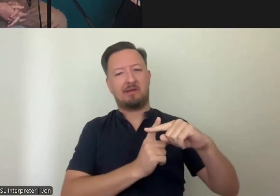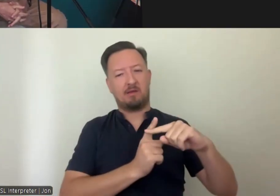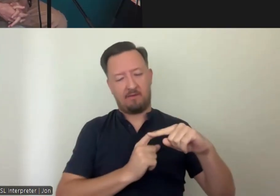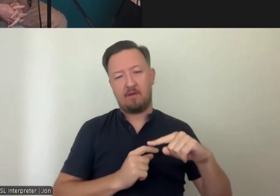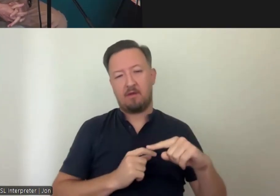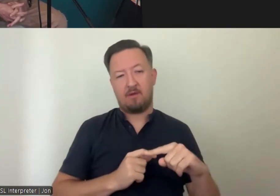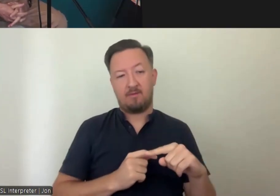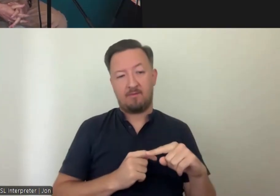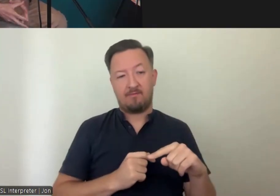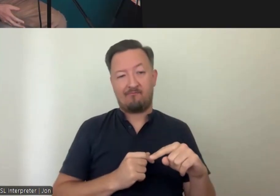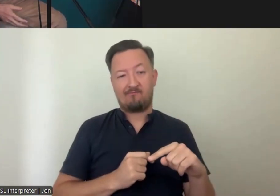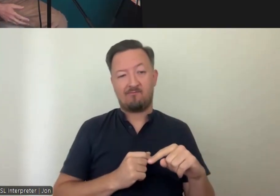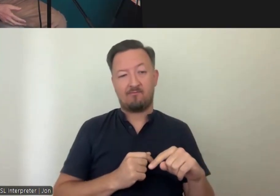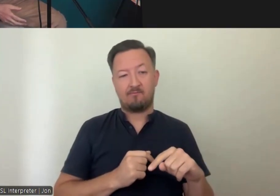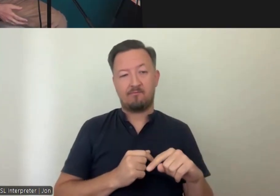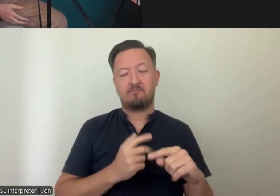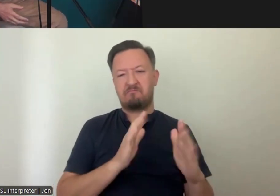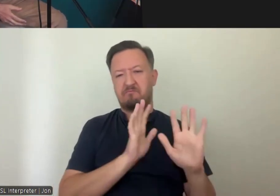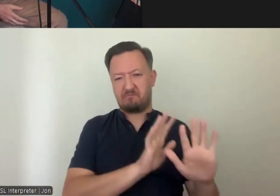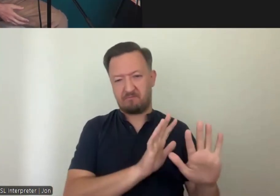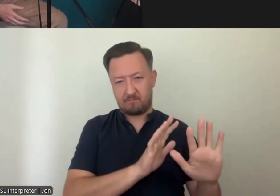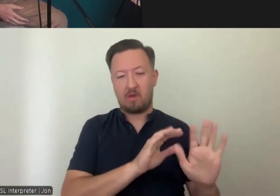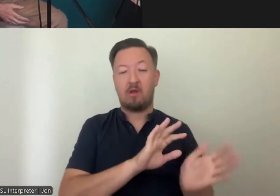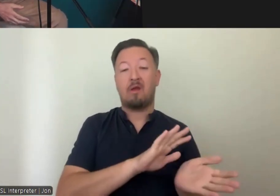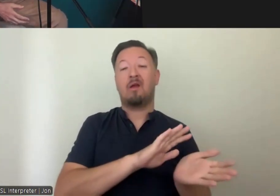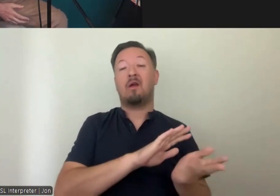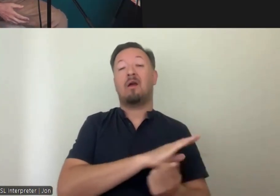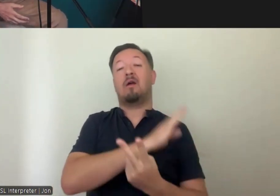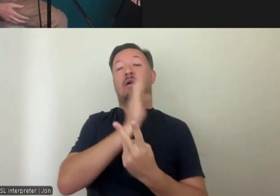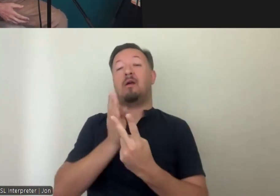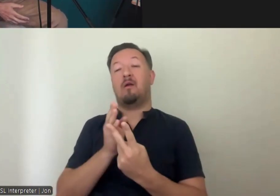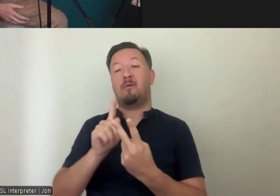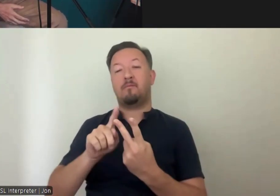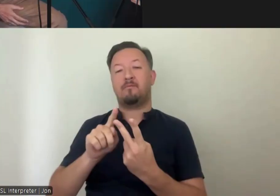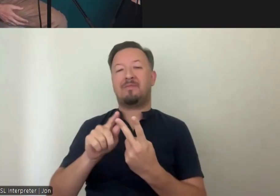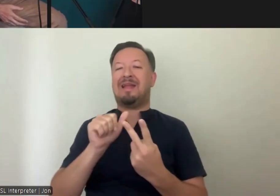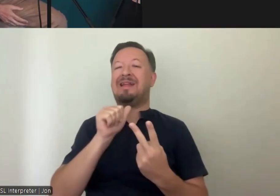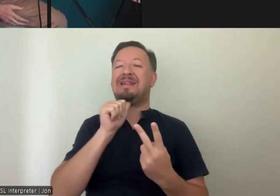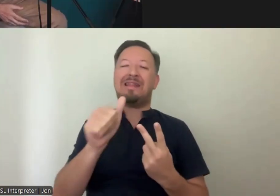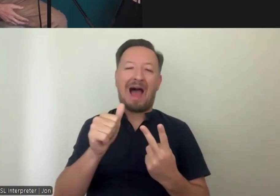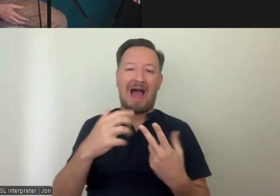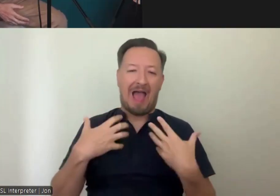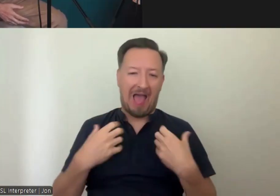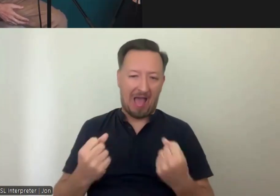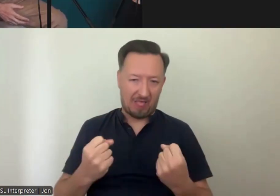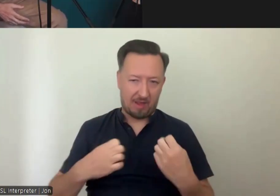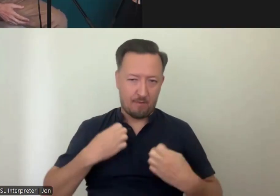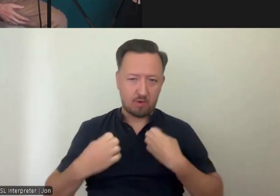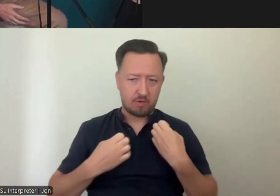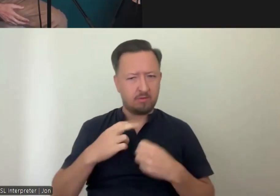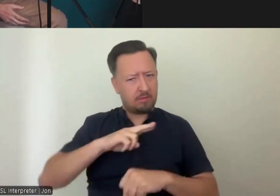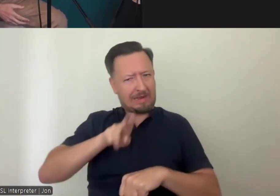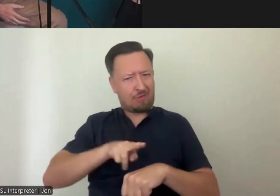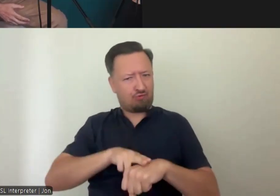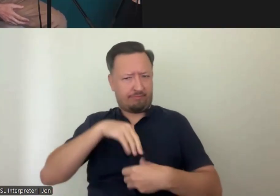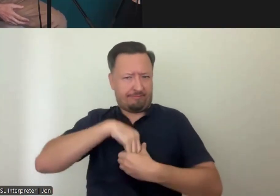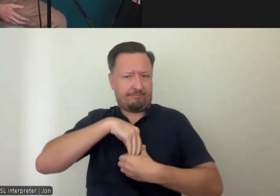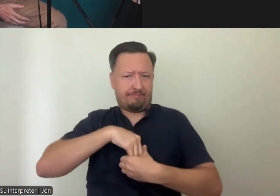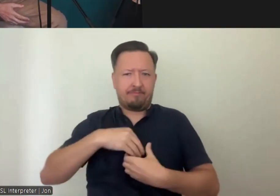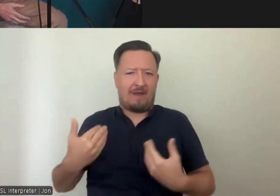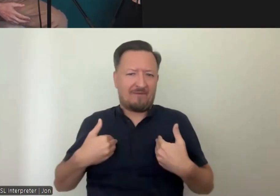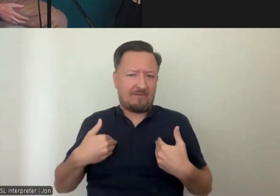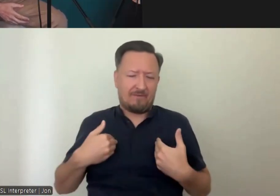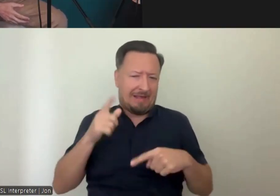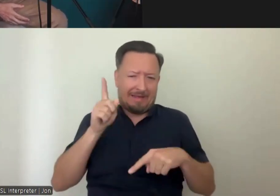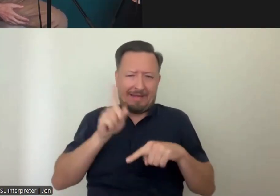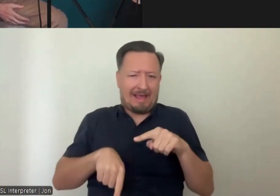Stoics, and so on. But then there are also unhealthy emotions, which are natural. You have them, you cannot suppress them, but you